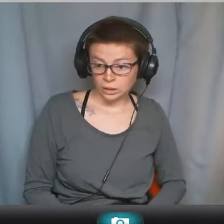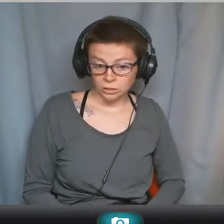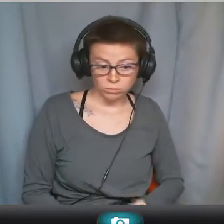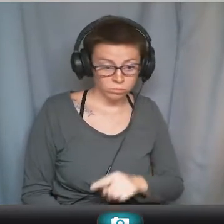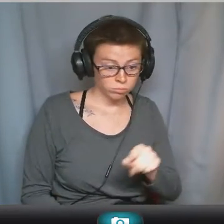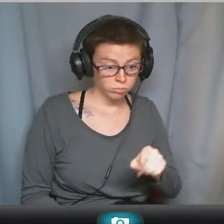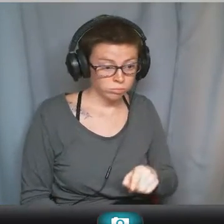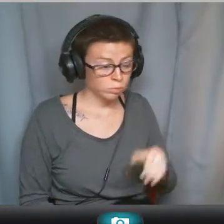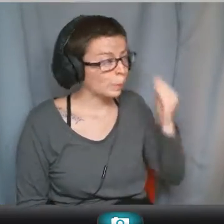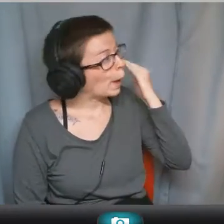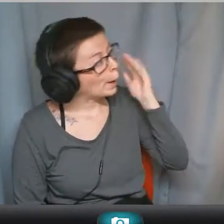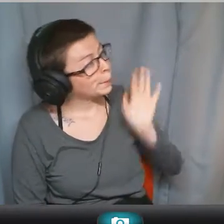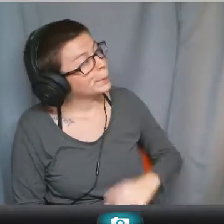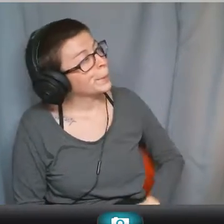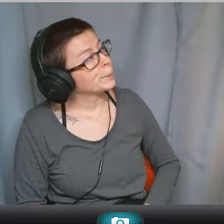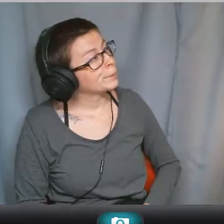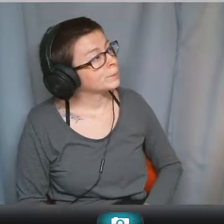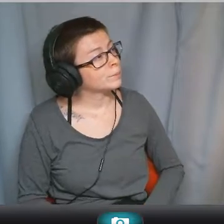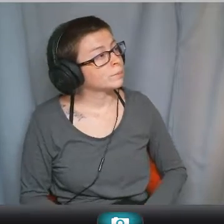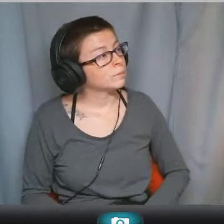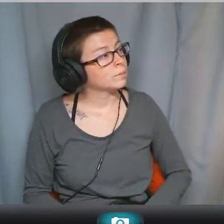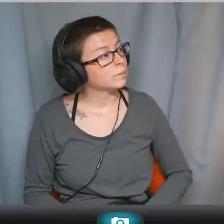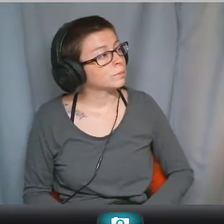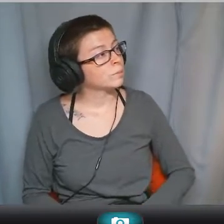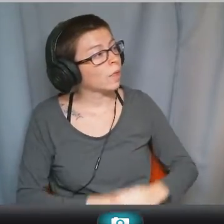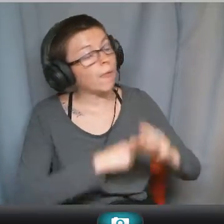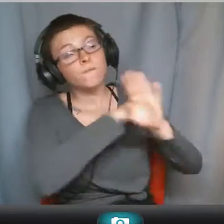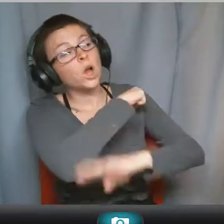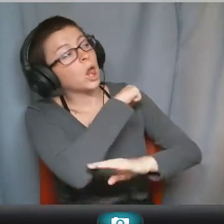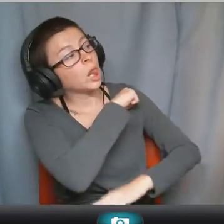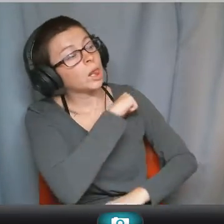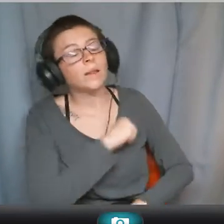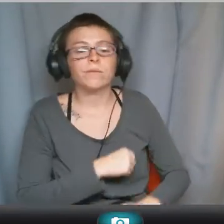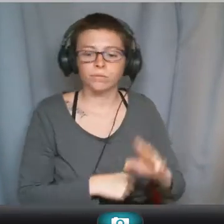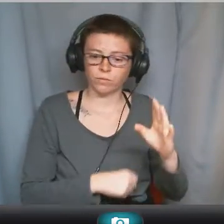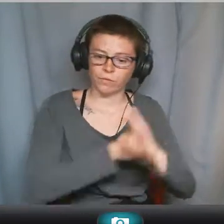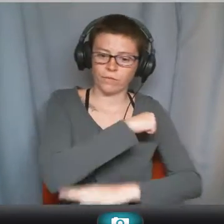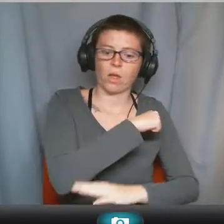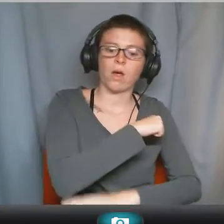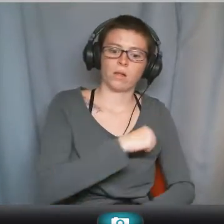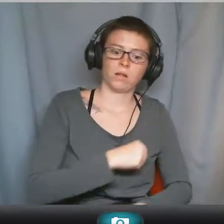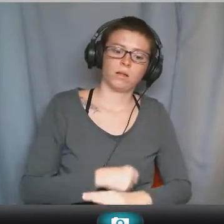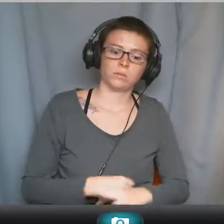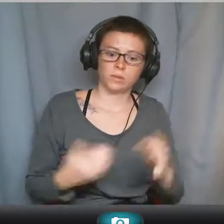It can, in the fall, right. And what happens when it's windy in the fall?